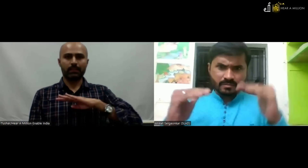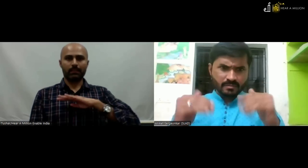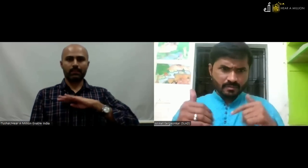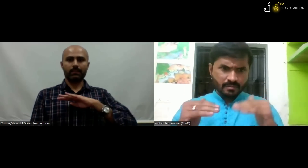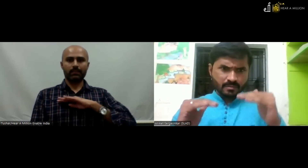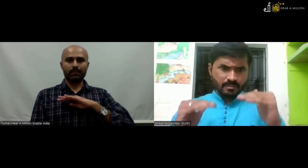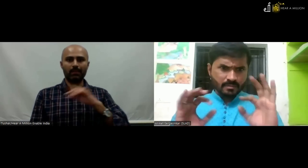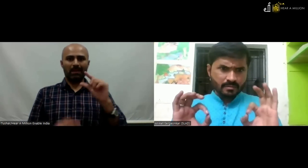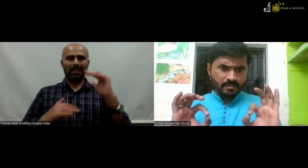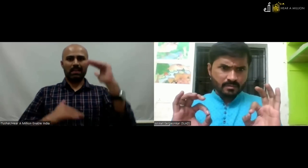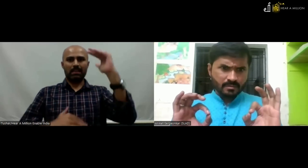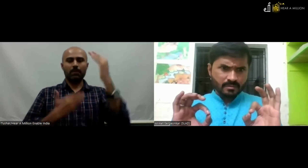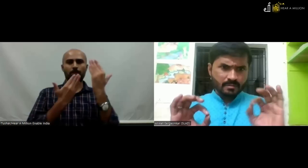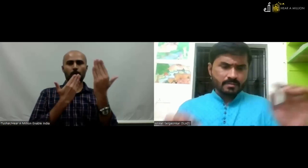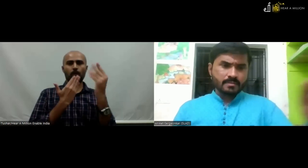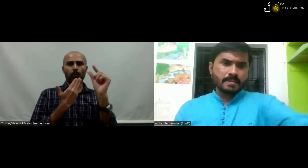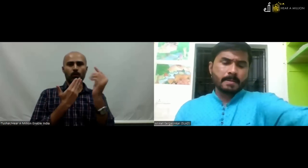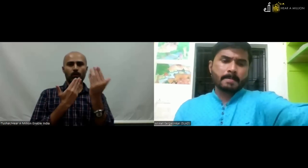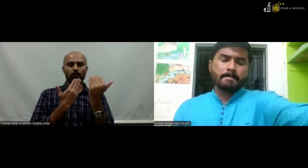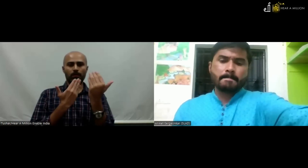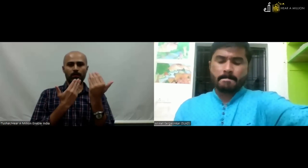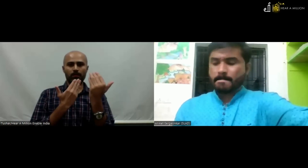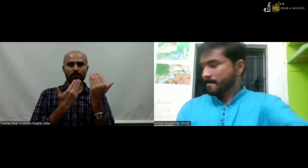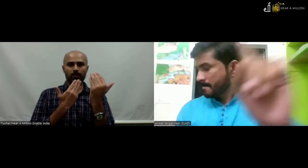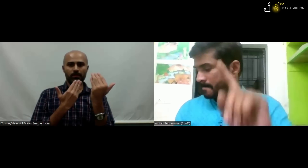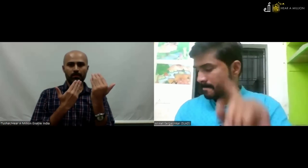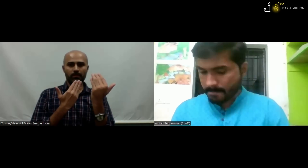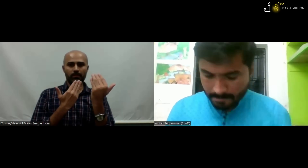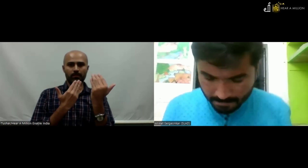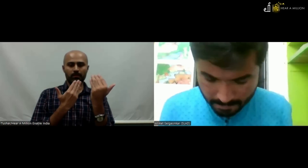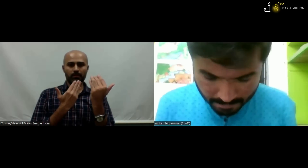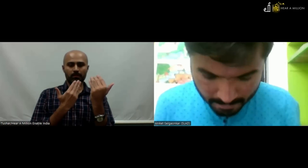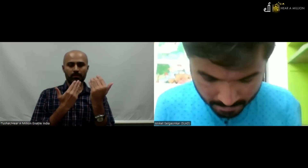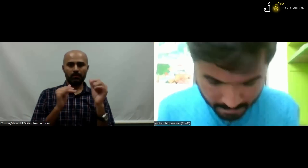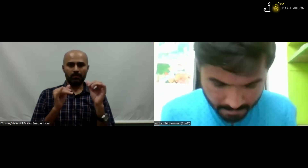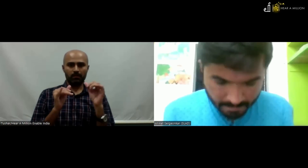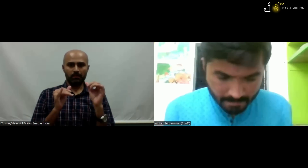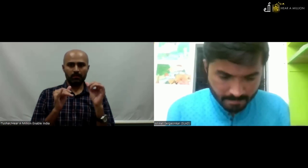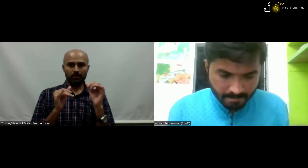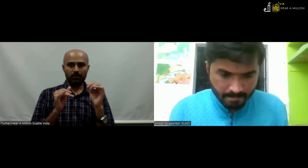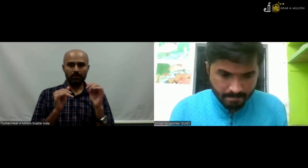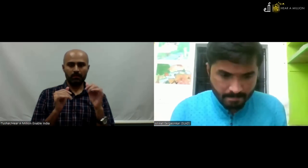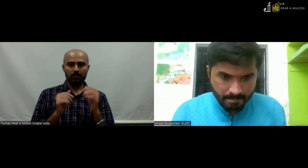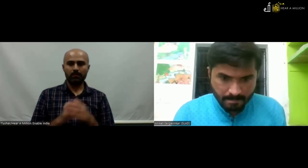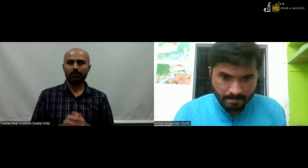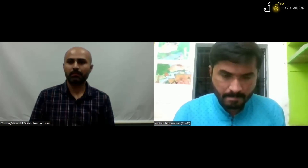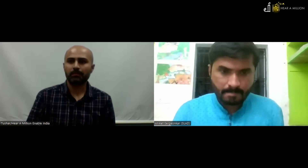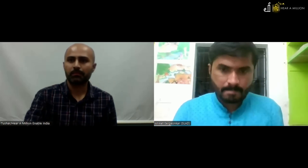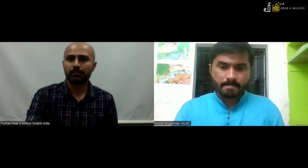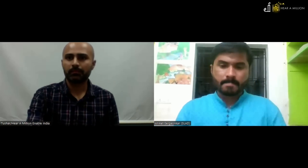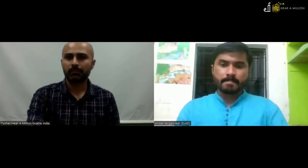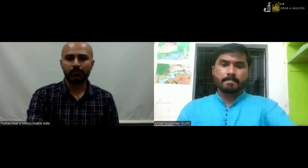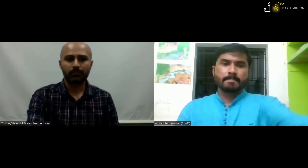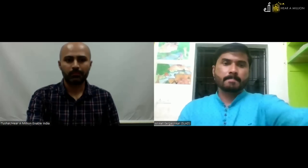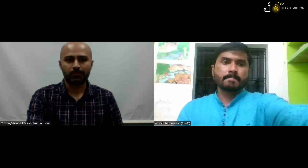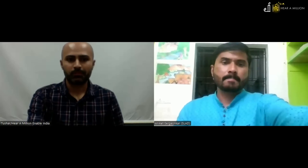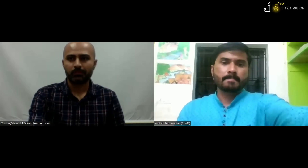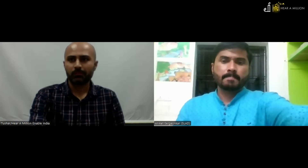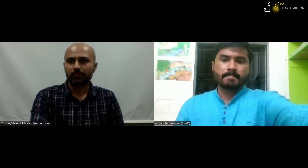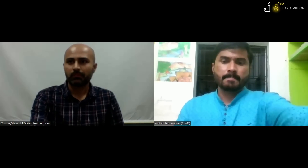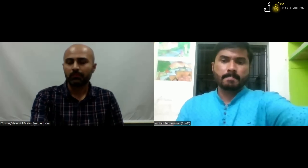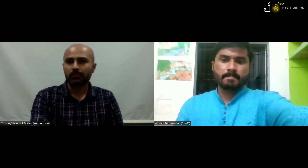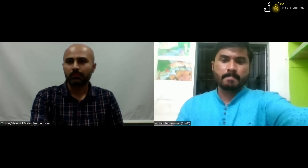from Maharashtra. Is the signing space good? Okay, you need to adjust your